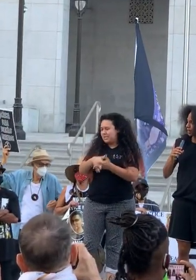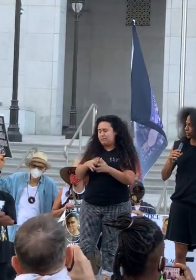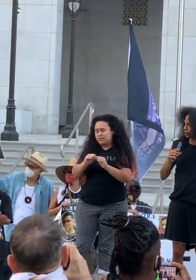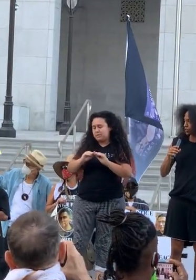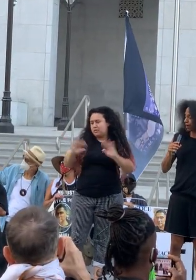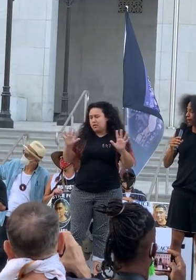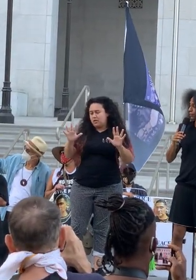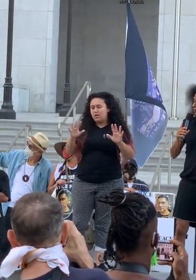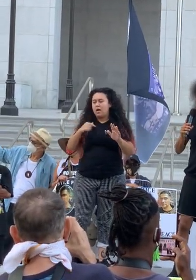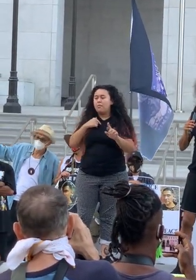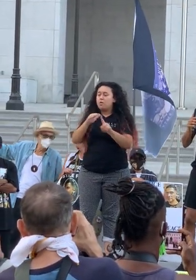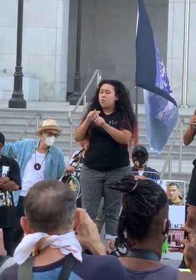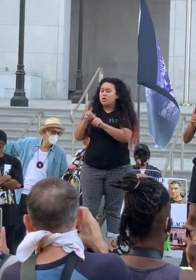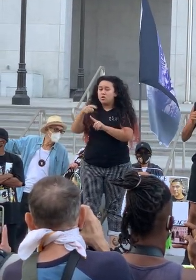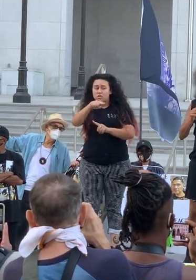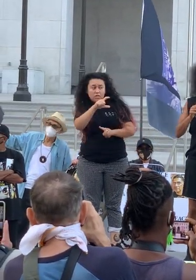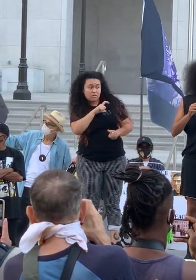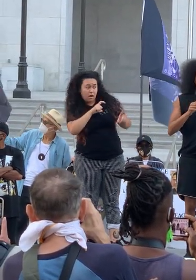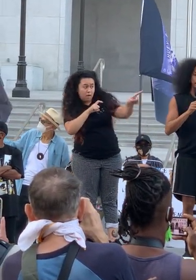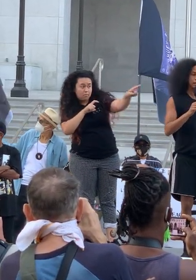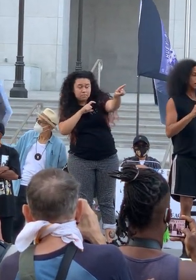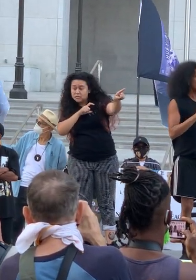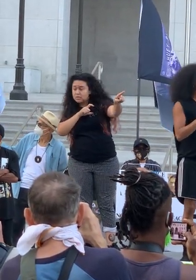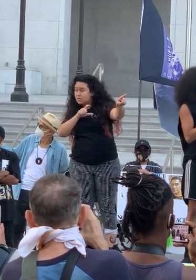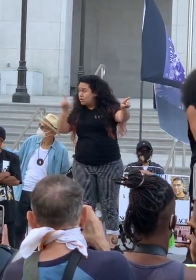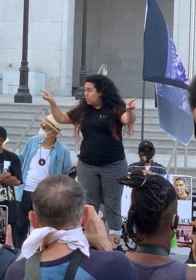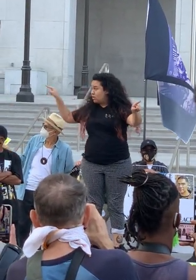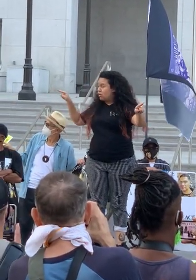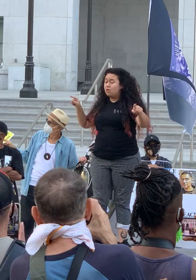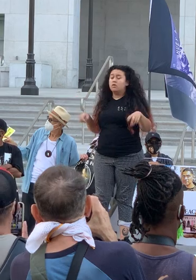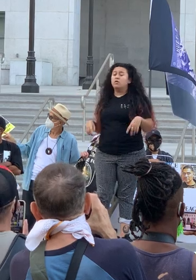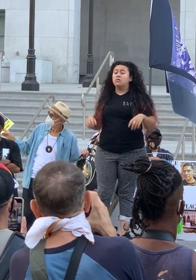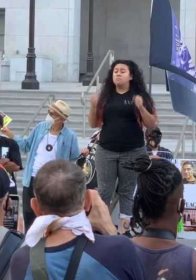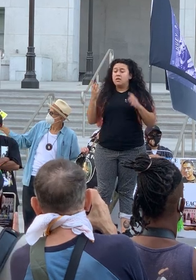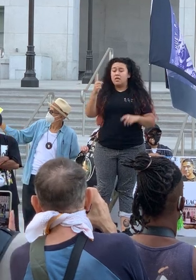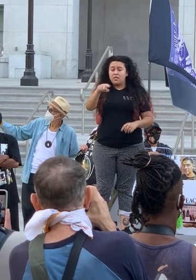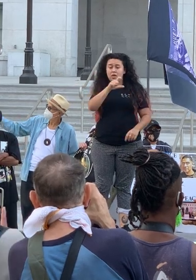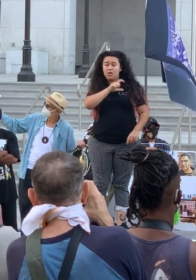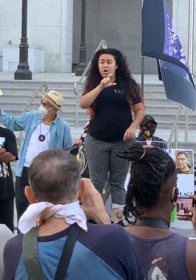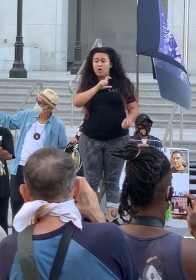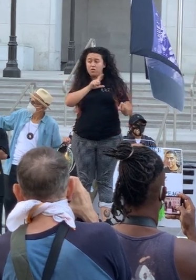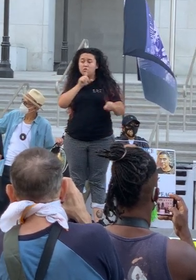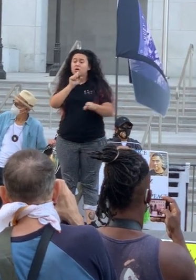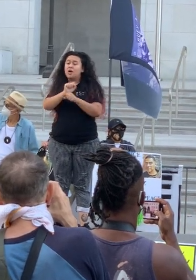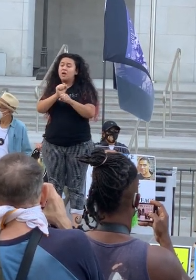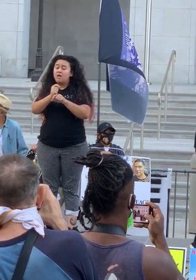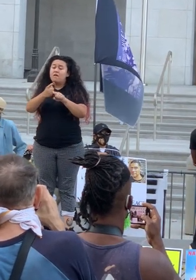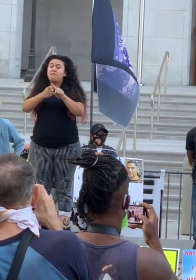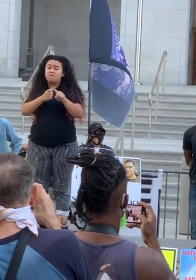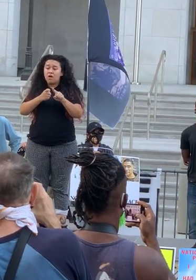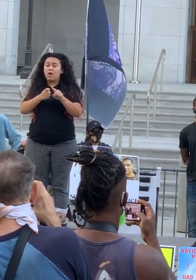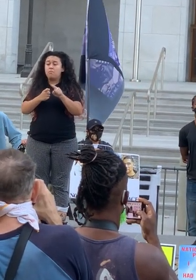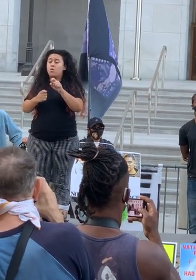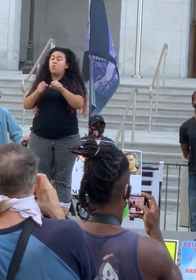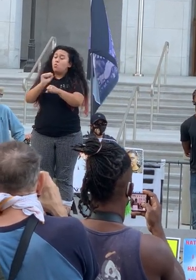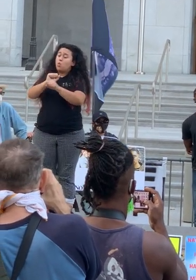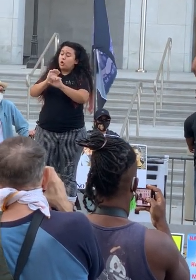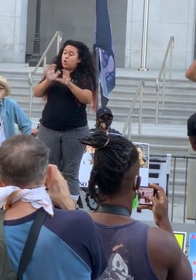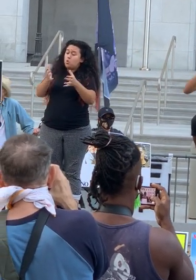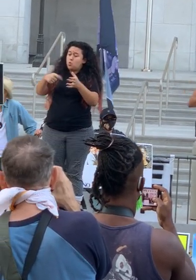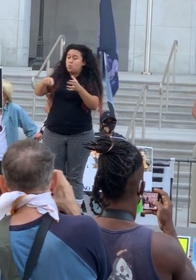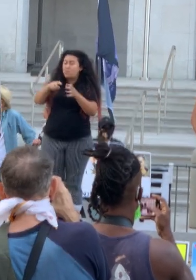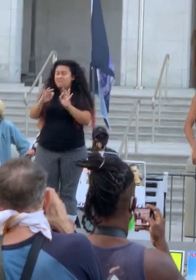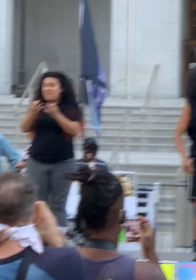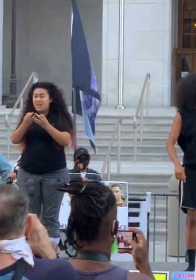so many of these sheriffs and so many of these cops are actually from working class families. It goes so